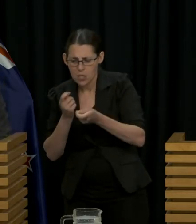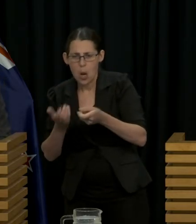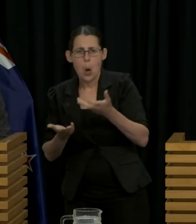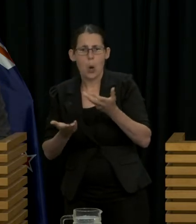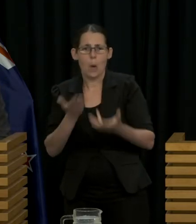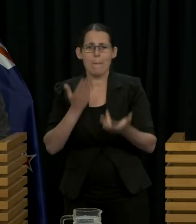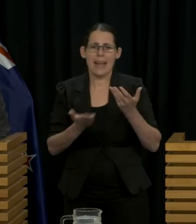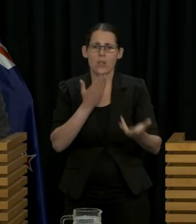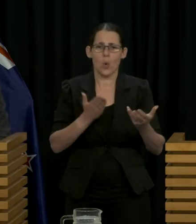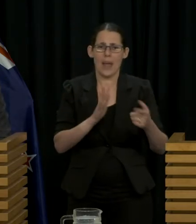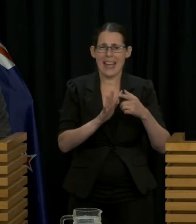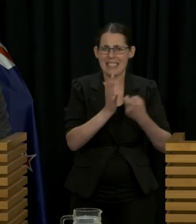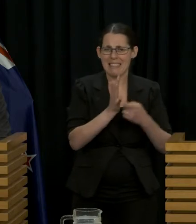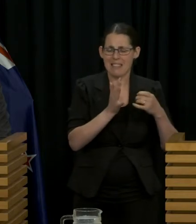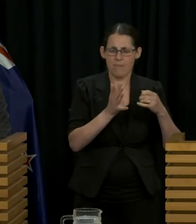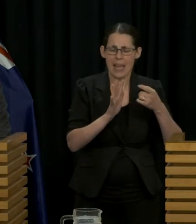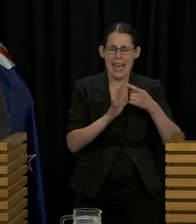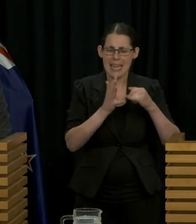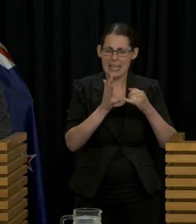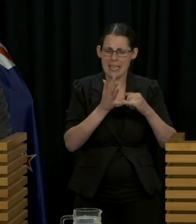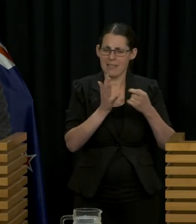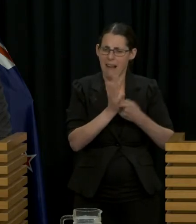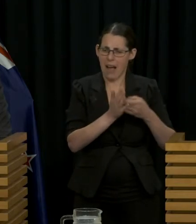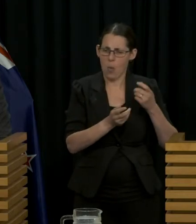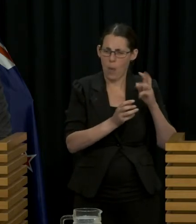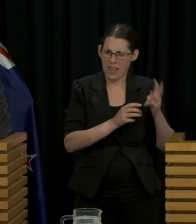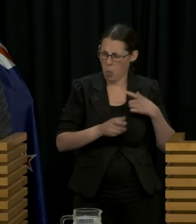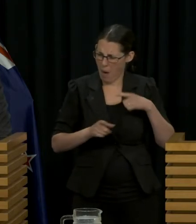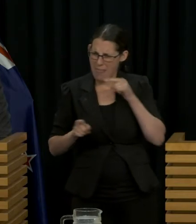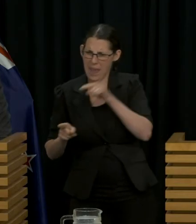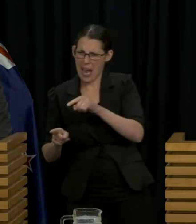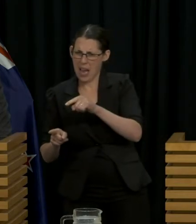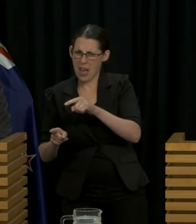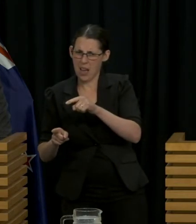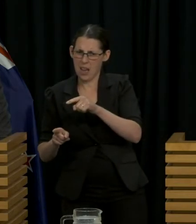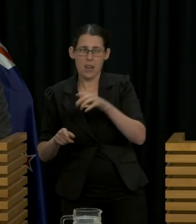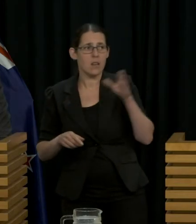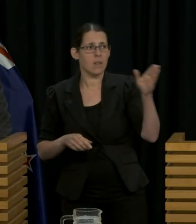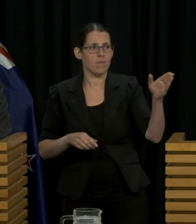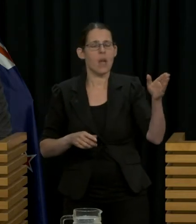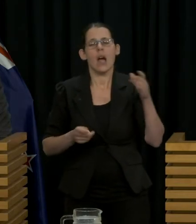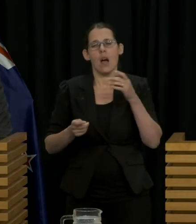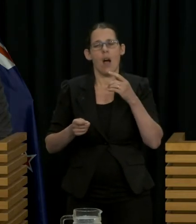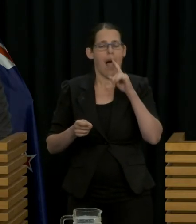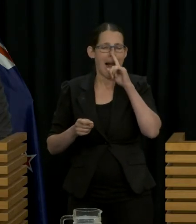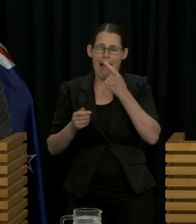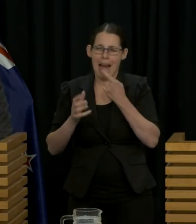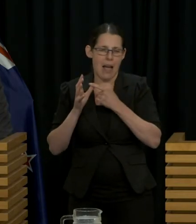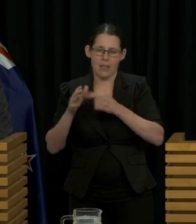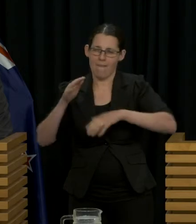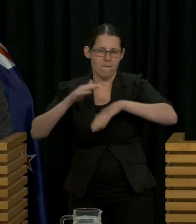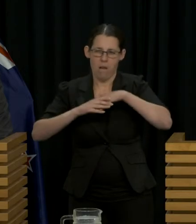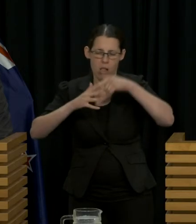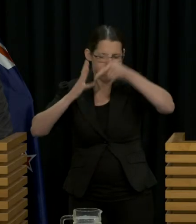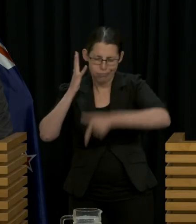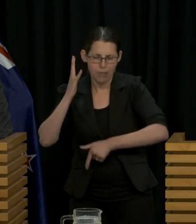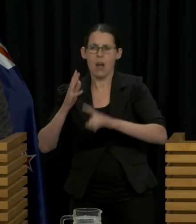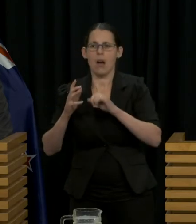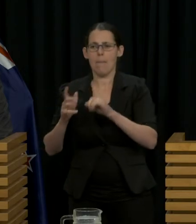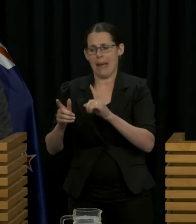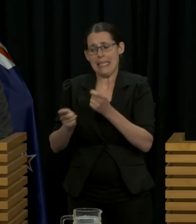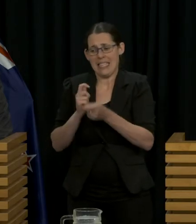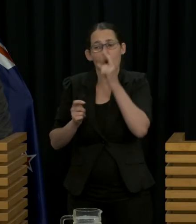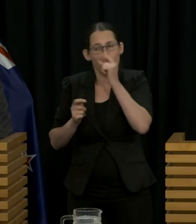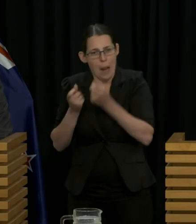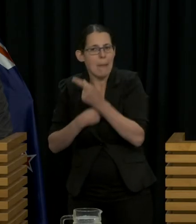So, look, I can't answer the first part of the question, but the testing was able to be done there, and we have worked with the ESR over the last few months